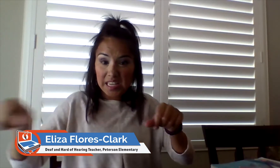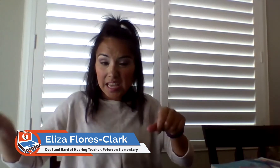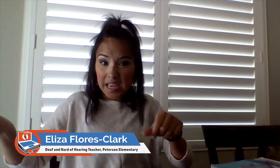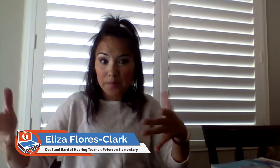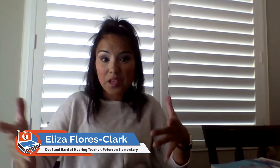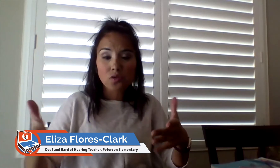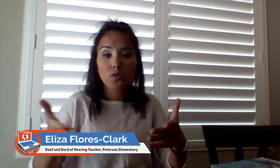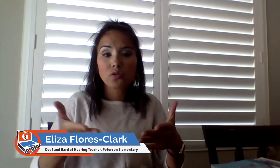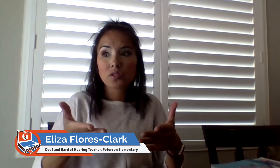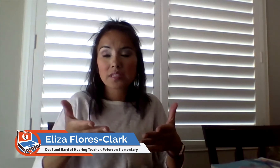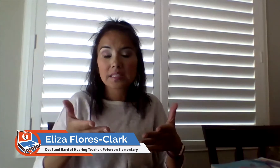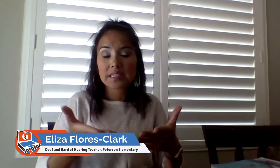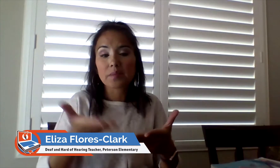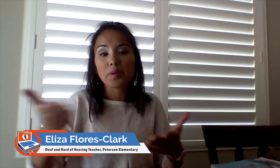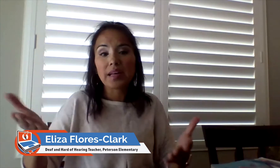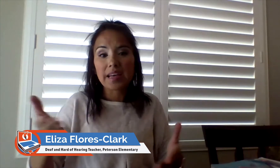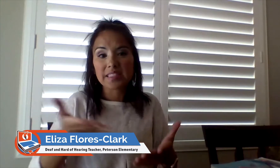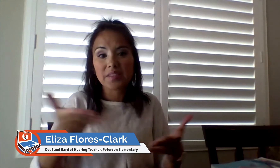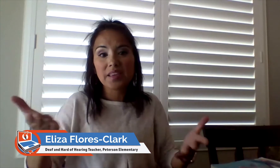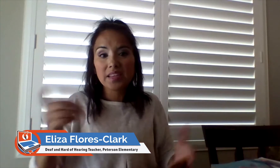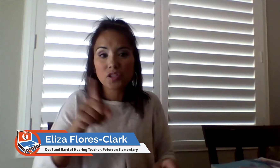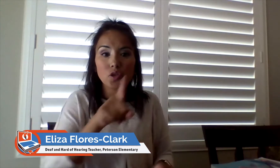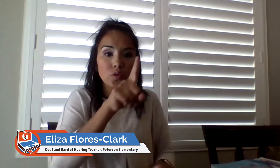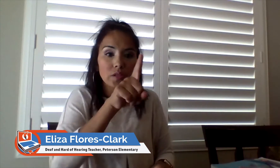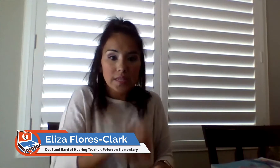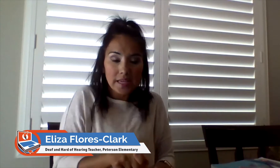tape. So those are supplies, things you need